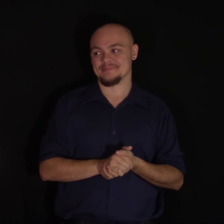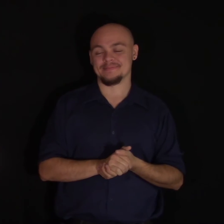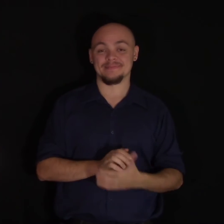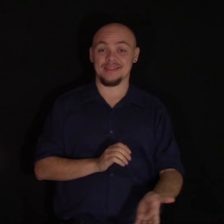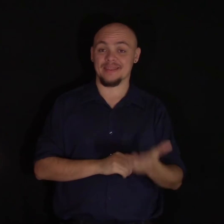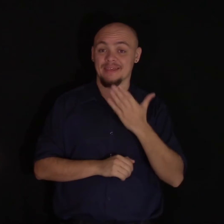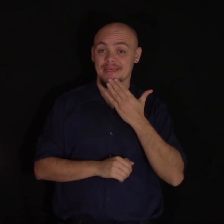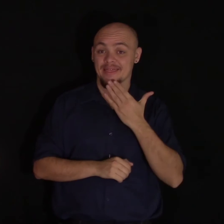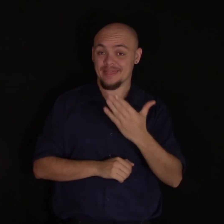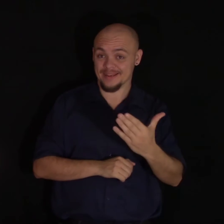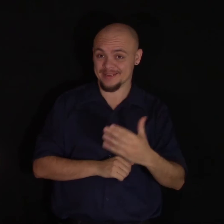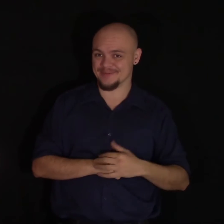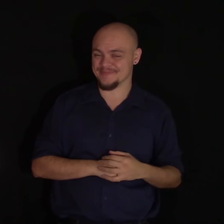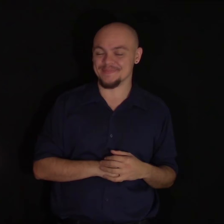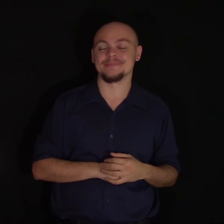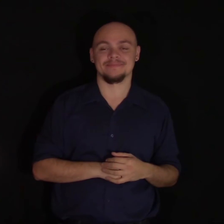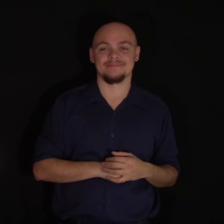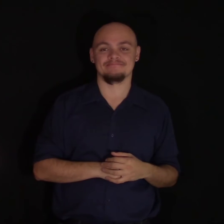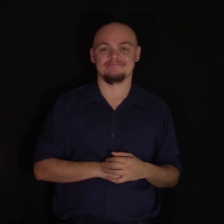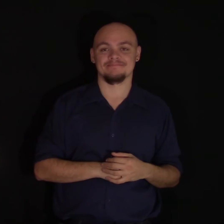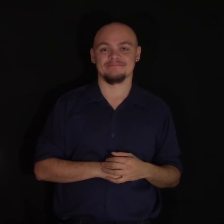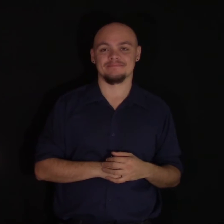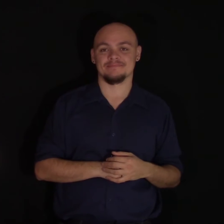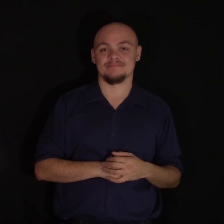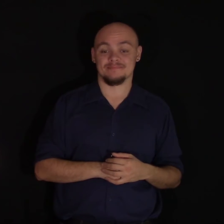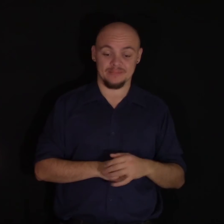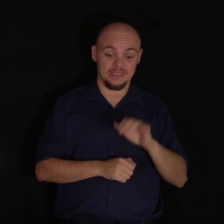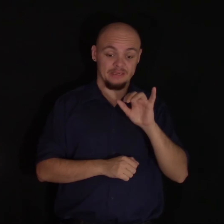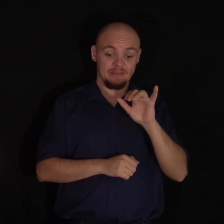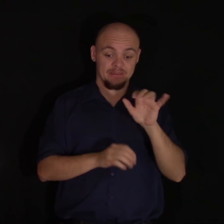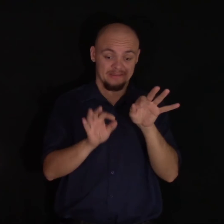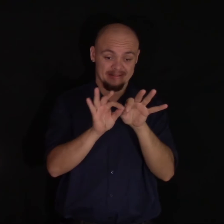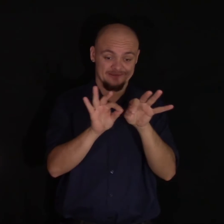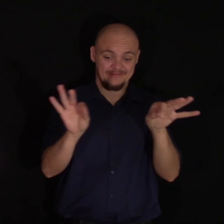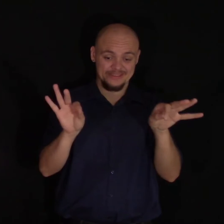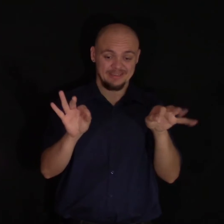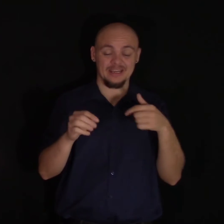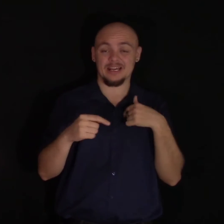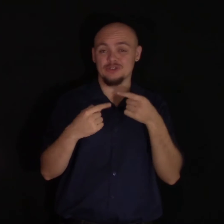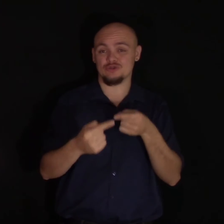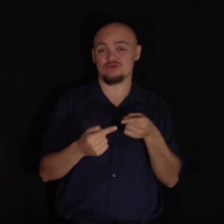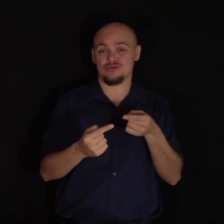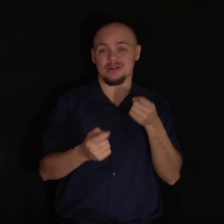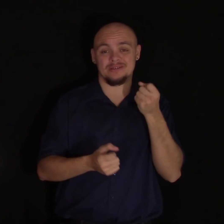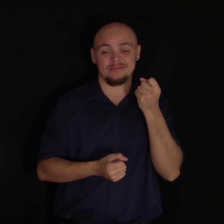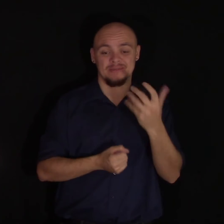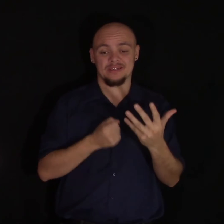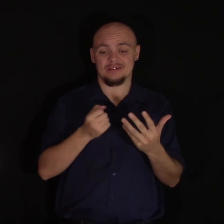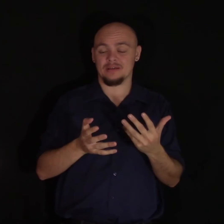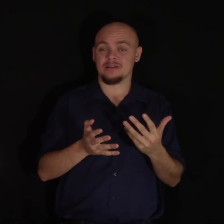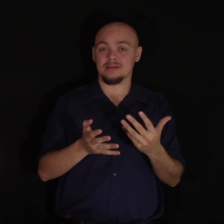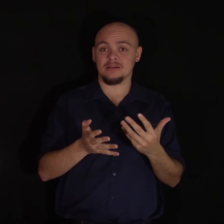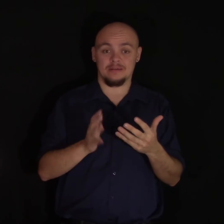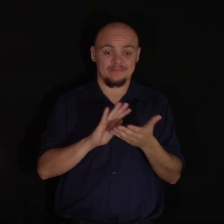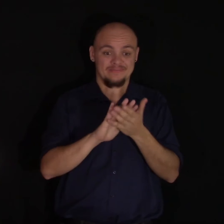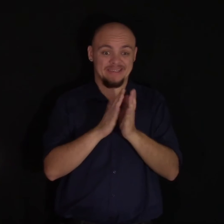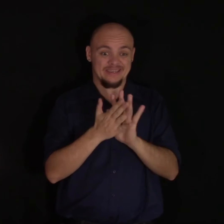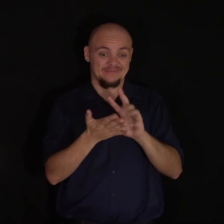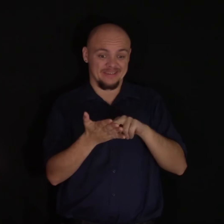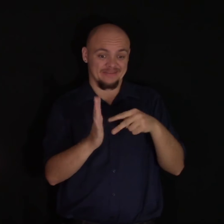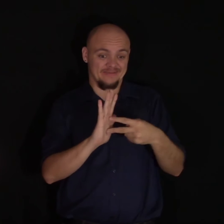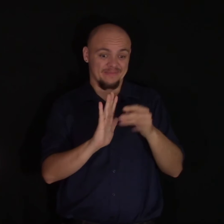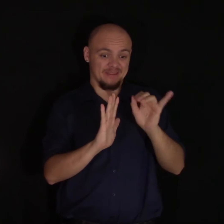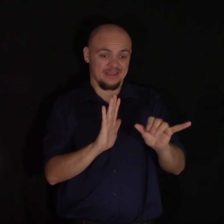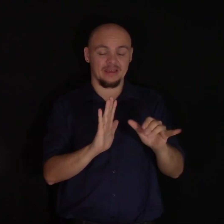Thank you. I've struggled to say those words because I didn't want to be defined by them.